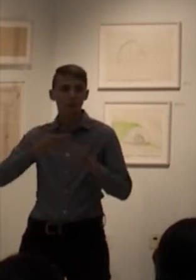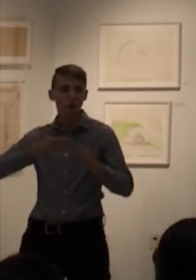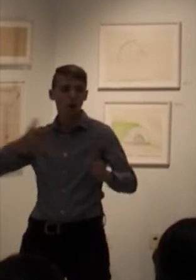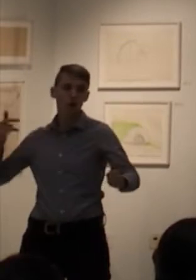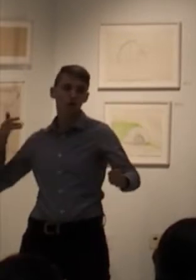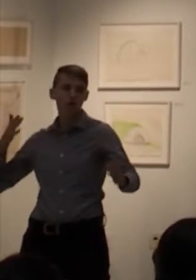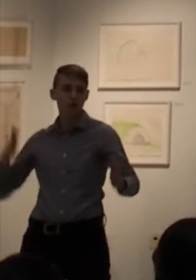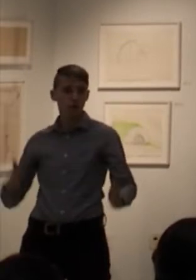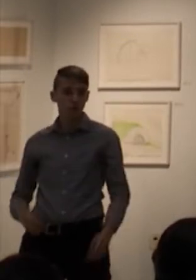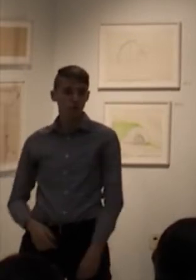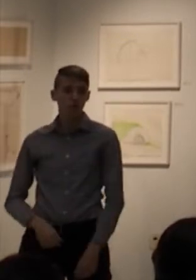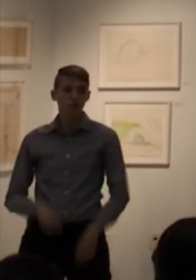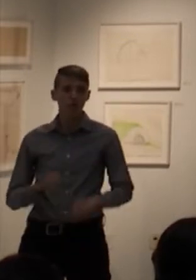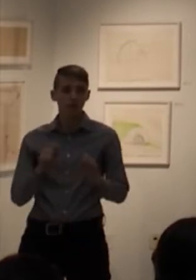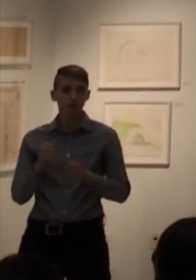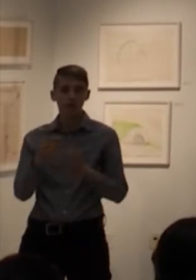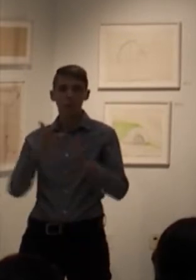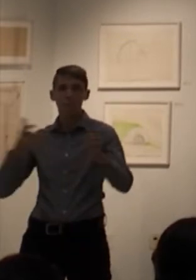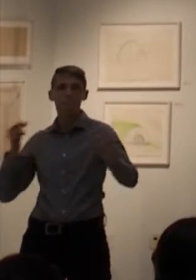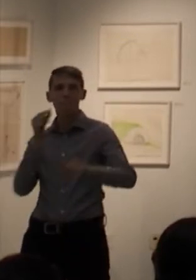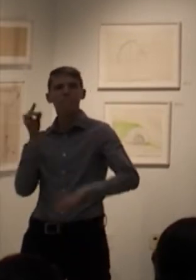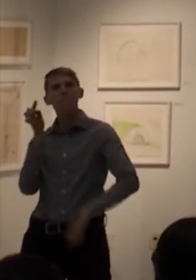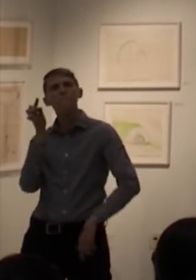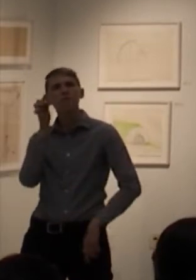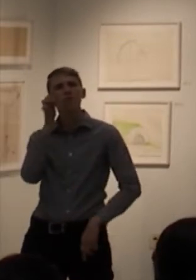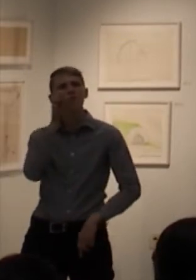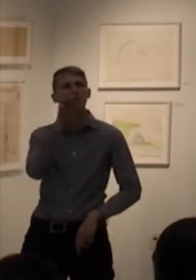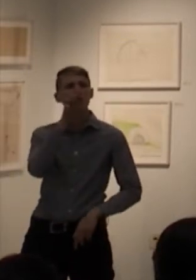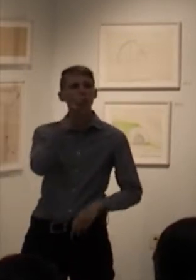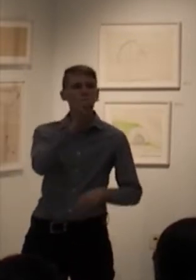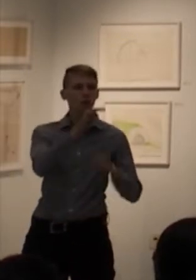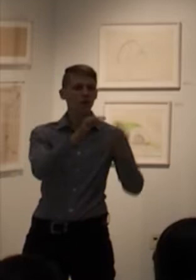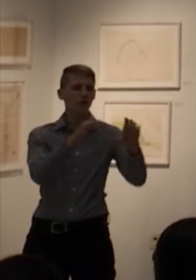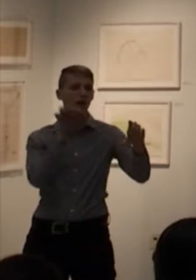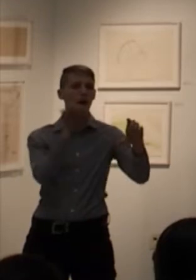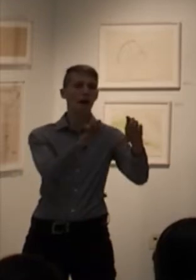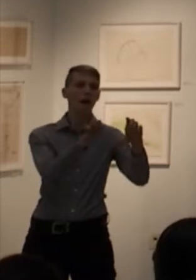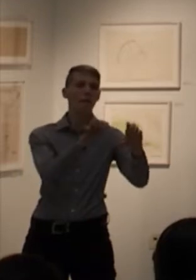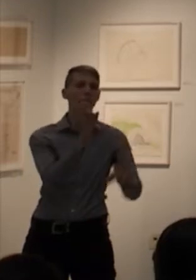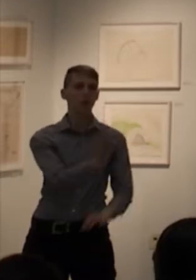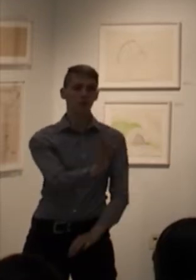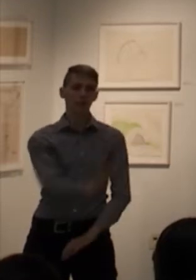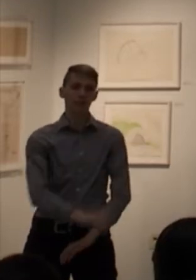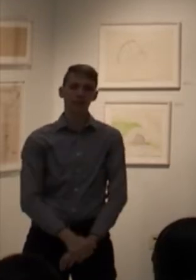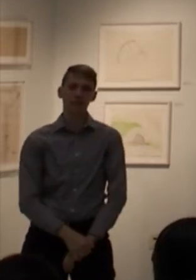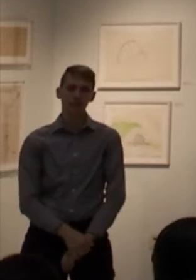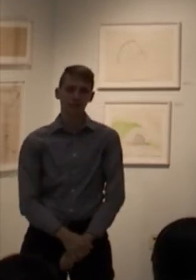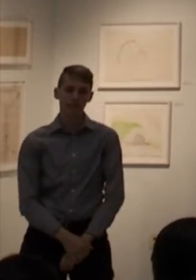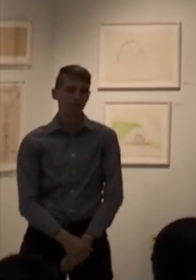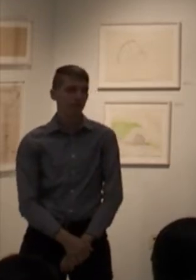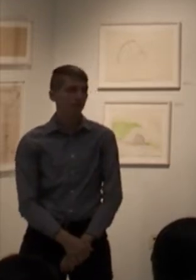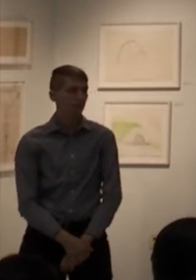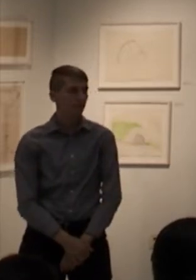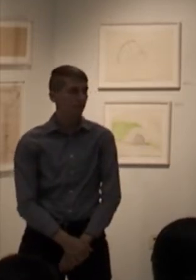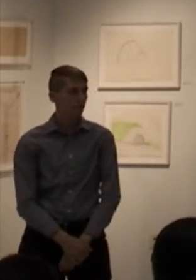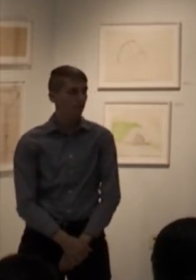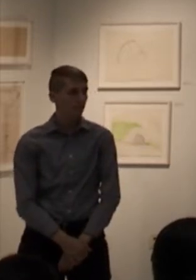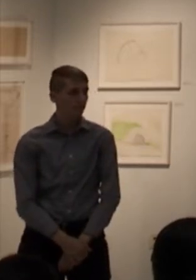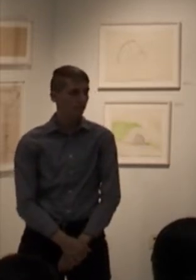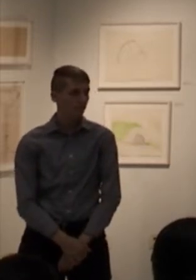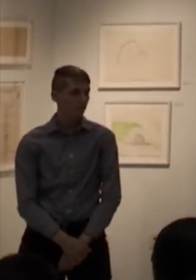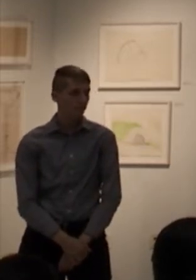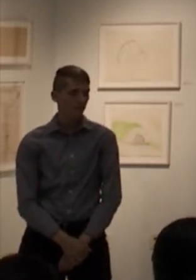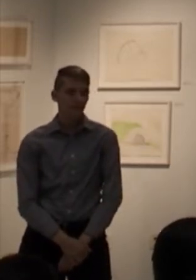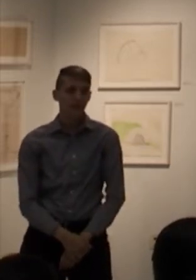could shoot an arrow, and it would always hit the target right in the bullseye. This is an example of what I